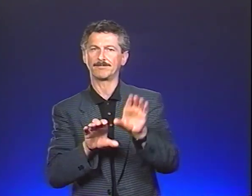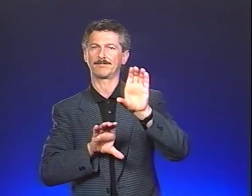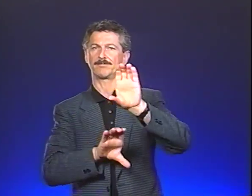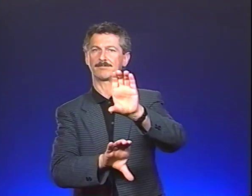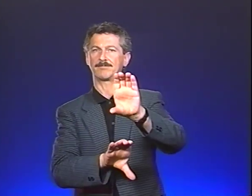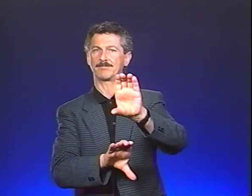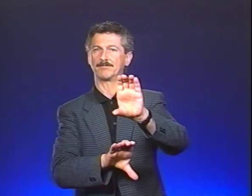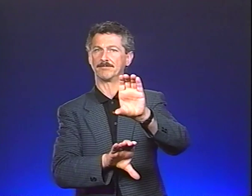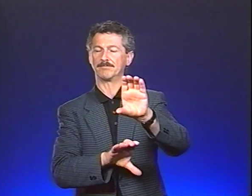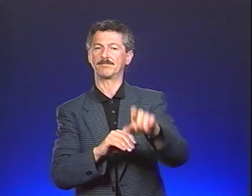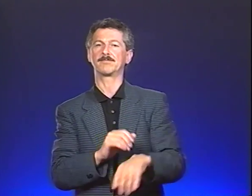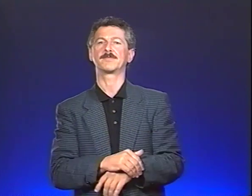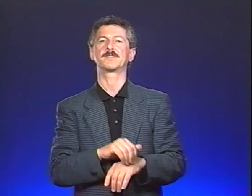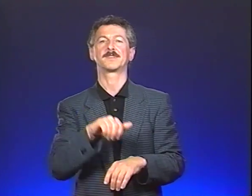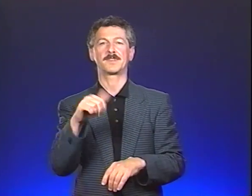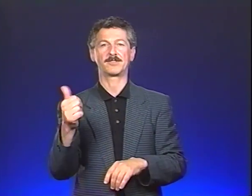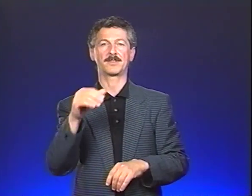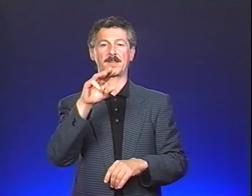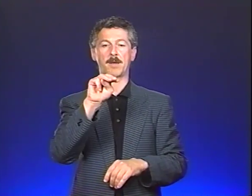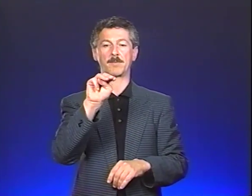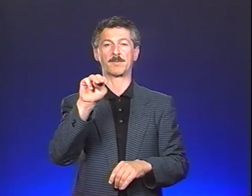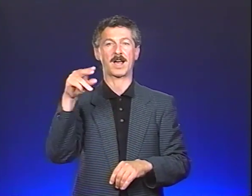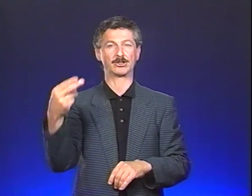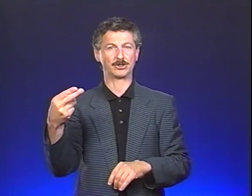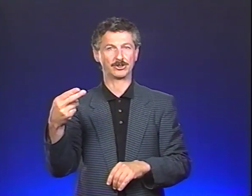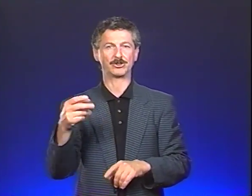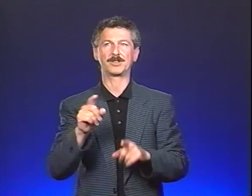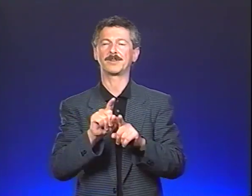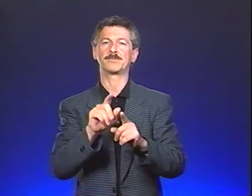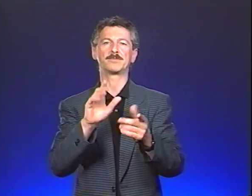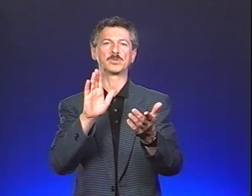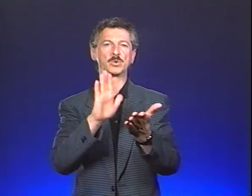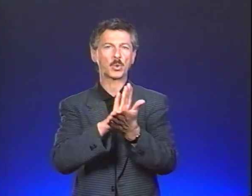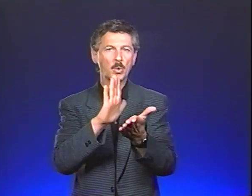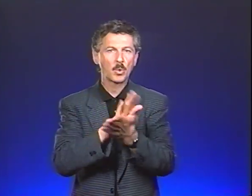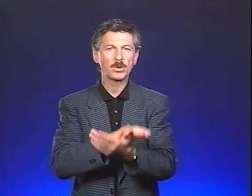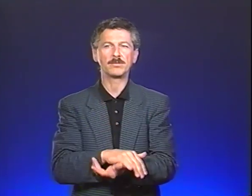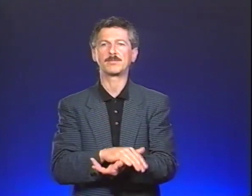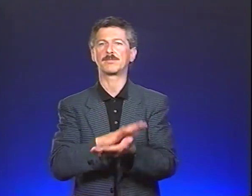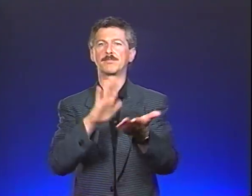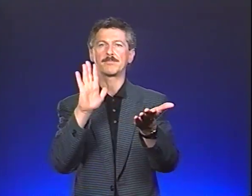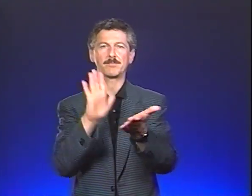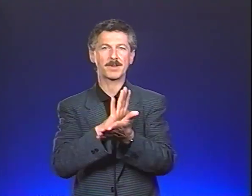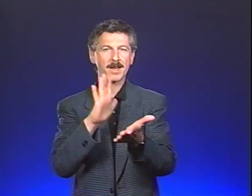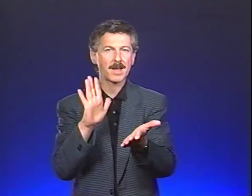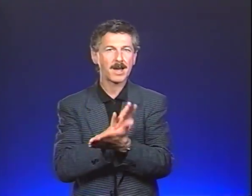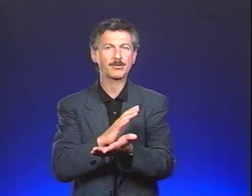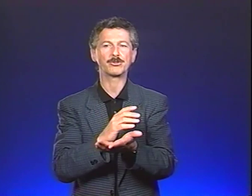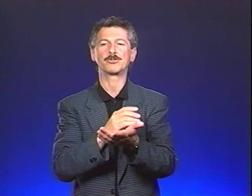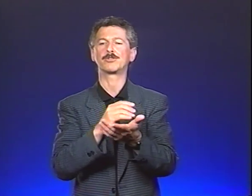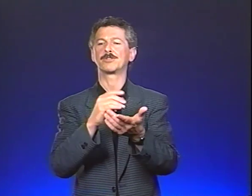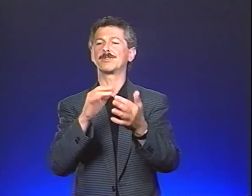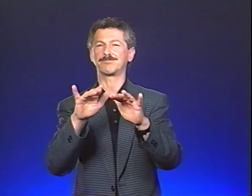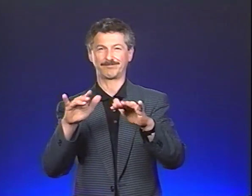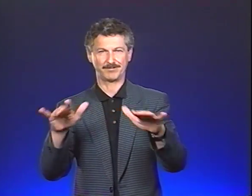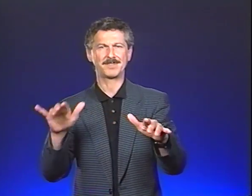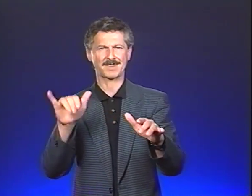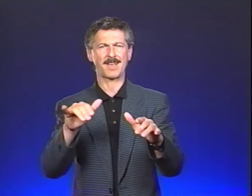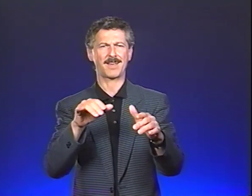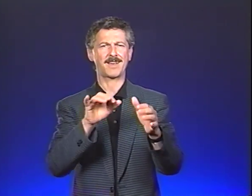of the dominant hand are written above those of the non-dominant hand. Some signs are produced in movement hold, such